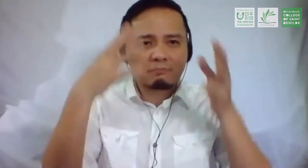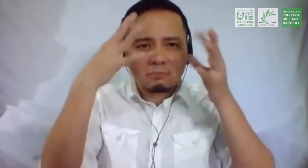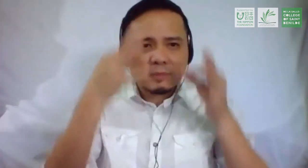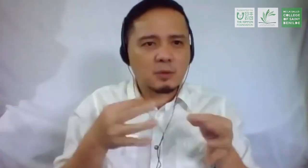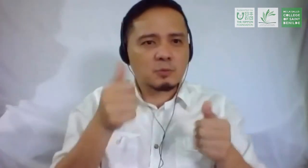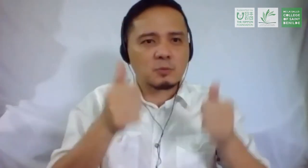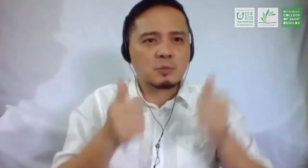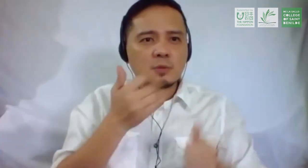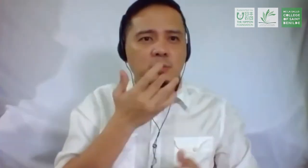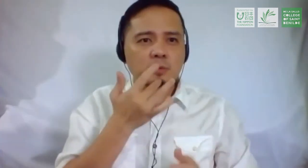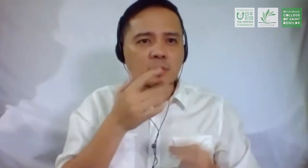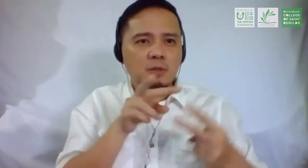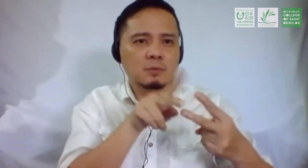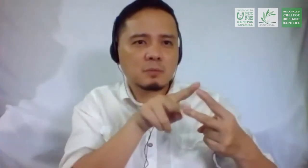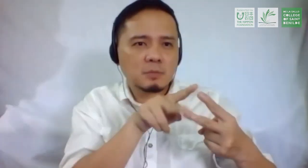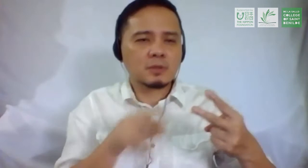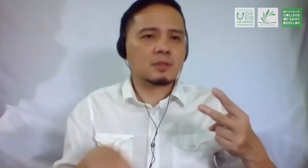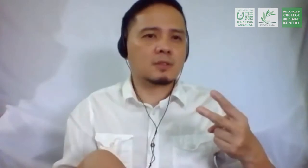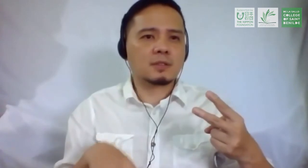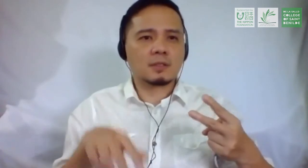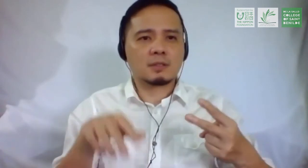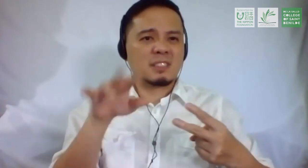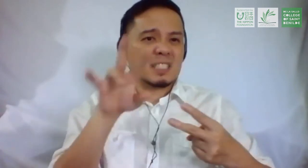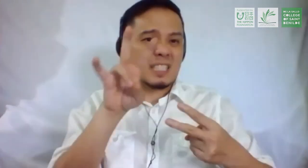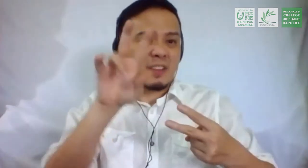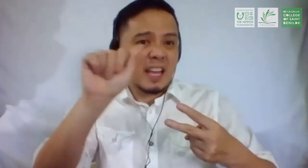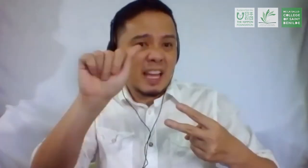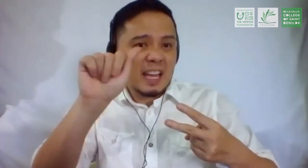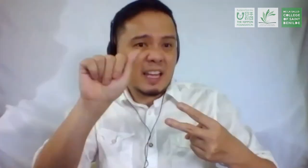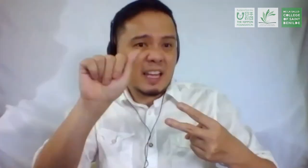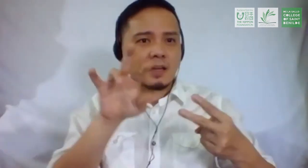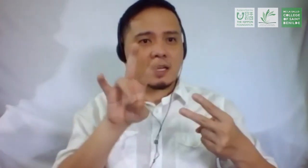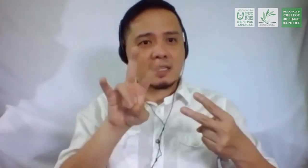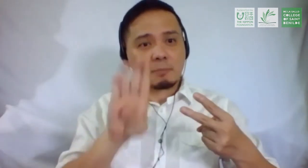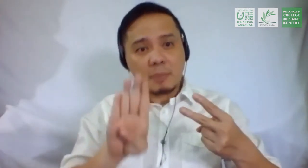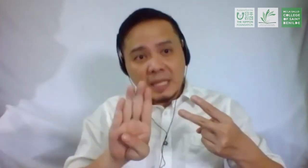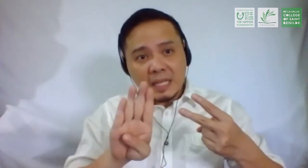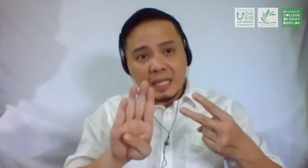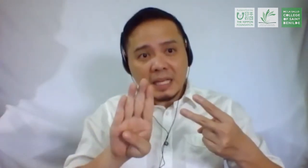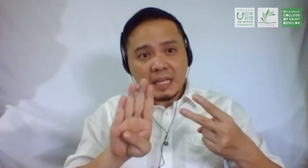Whether you want to include 7A, 7B, or both.